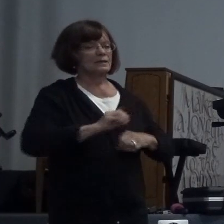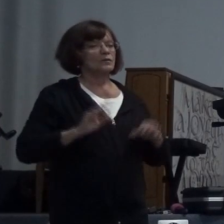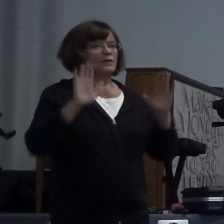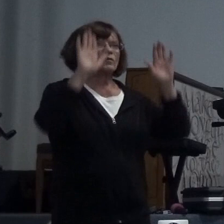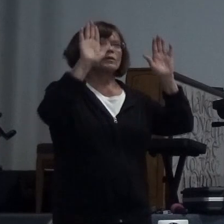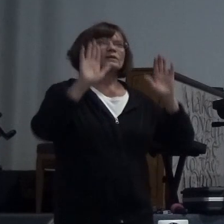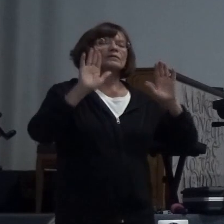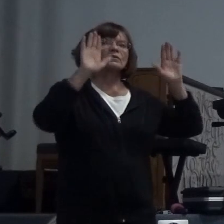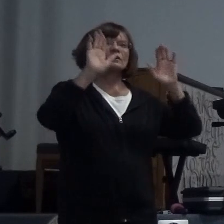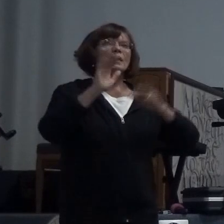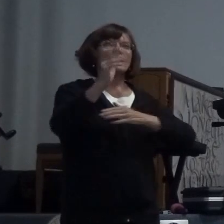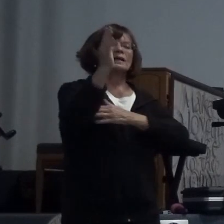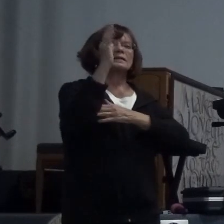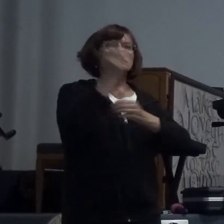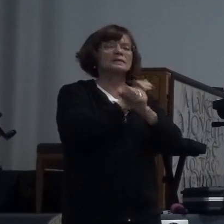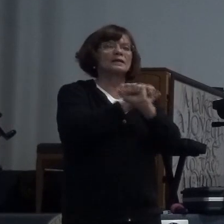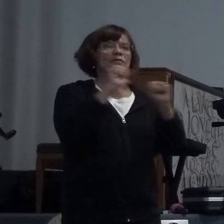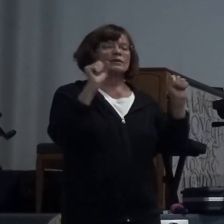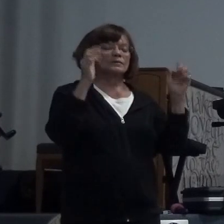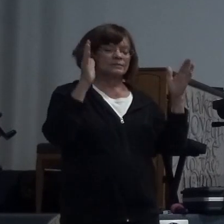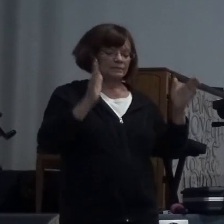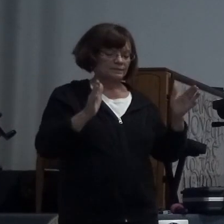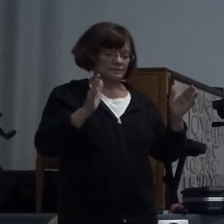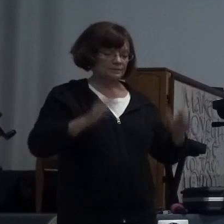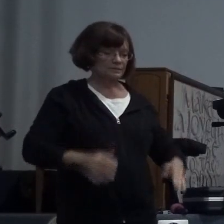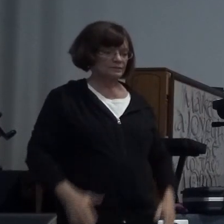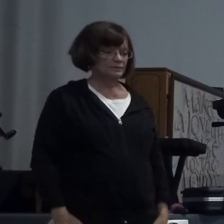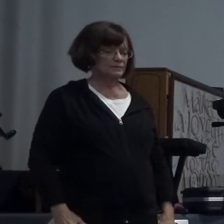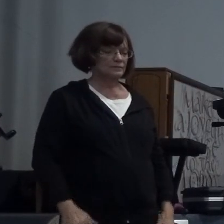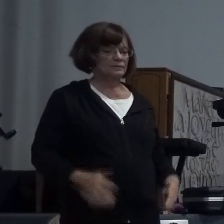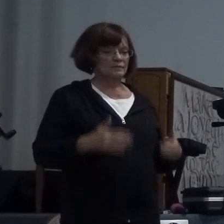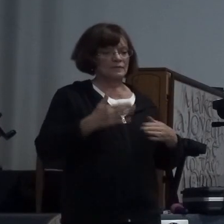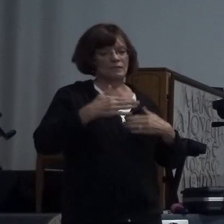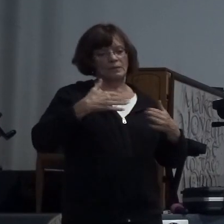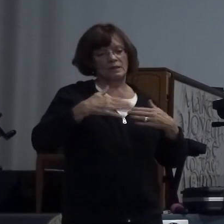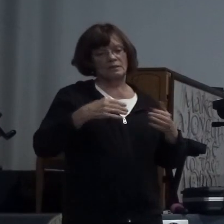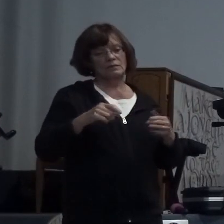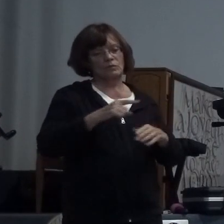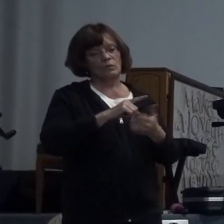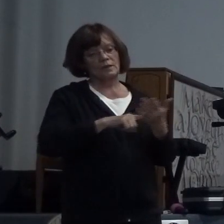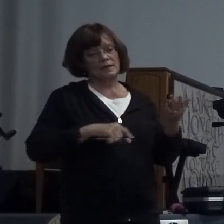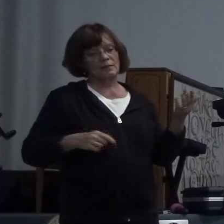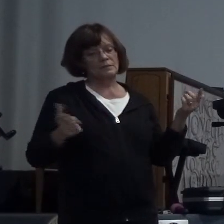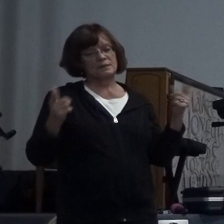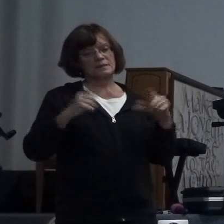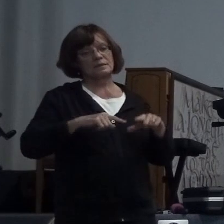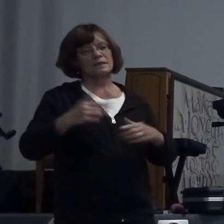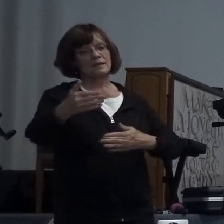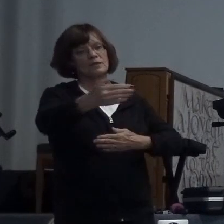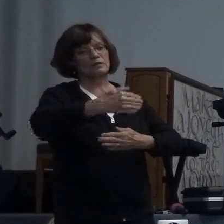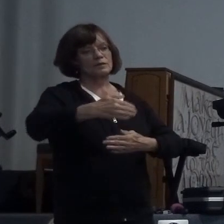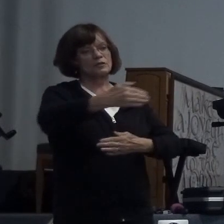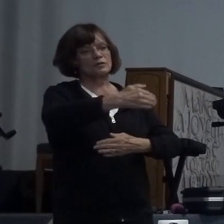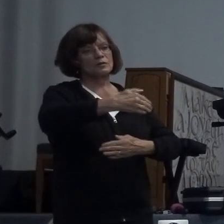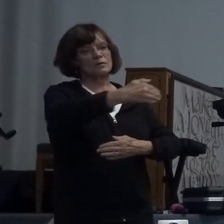a wonderful Savior, and we need to remember that no matter what happens in our life. So I hope that encouraged you.